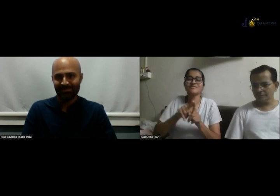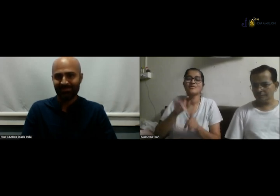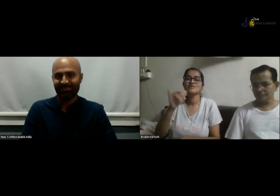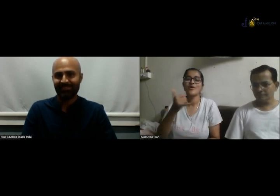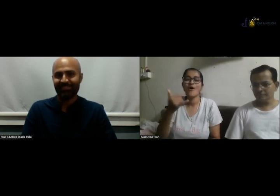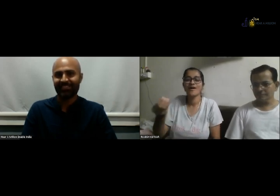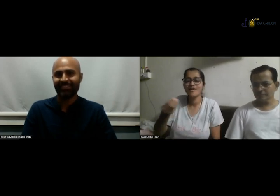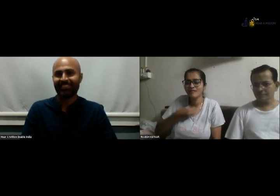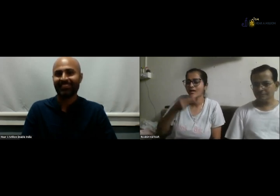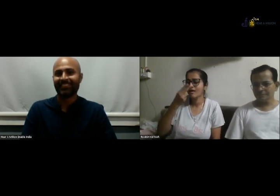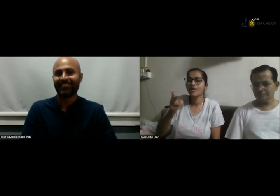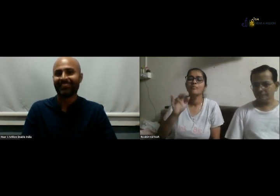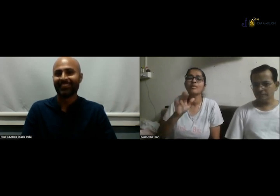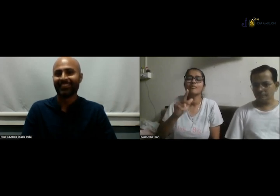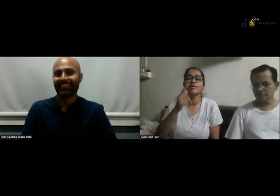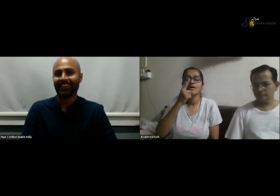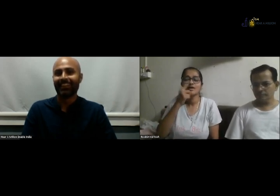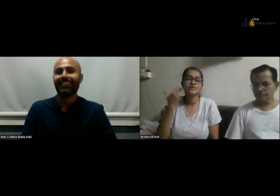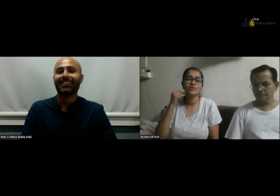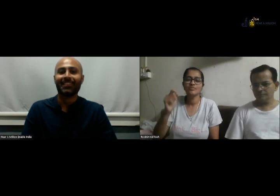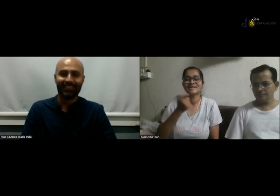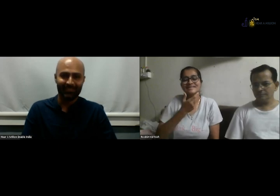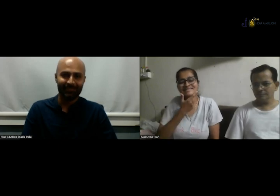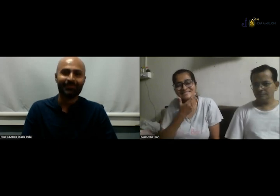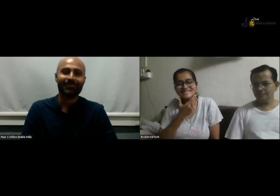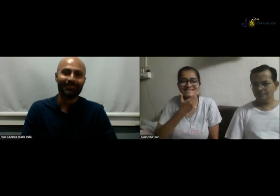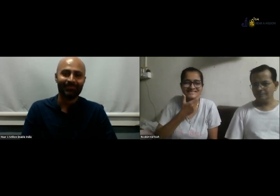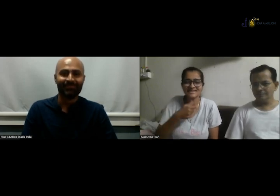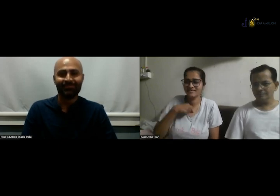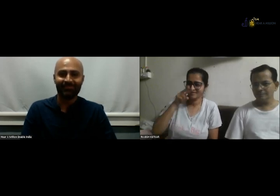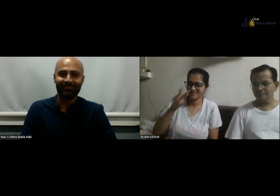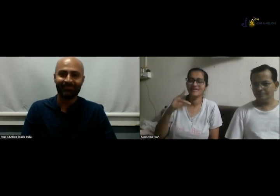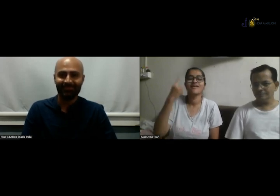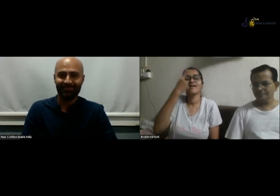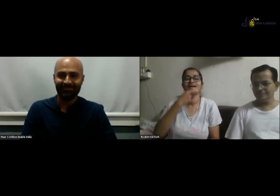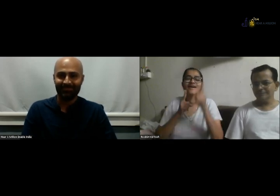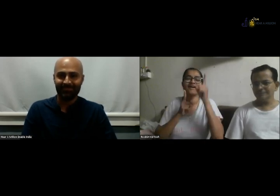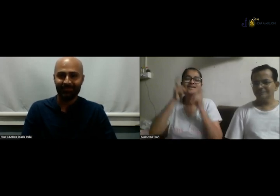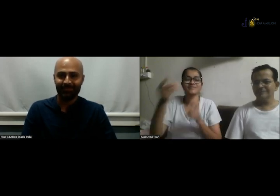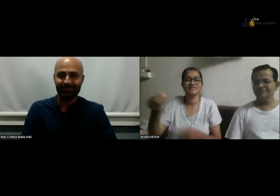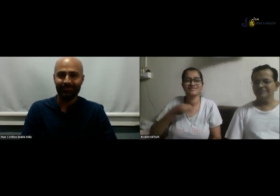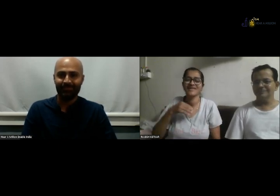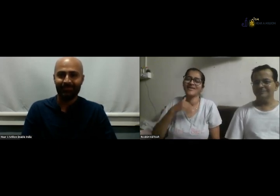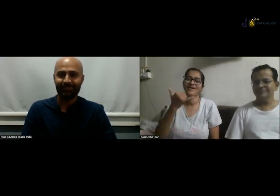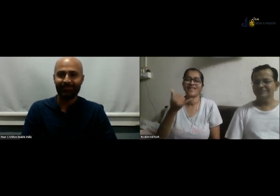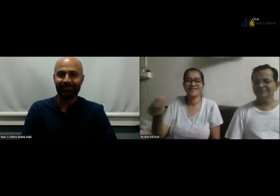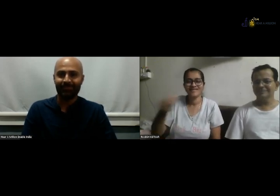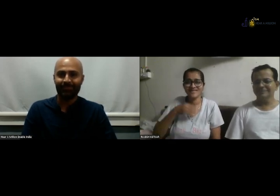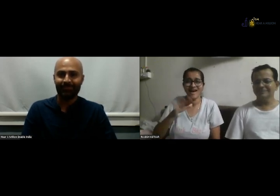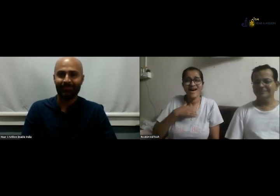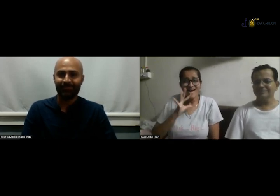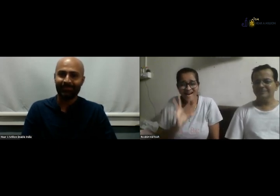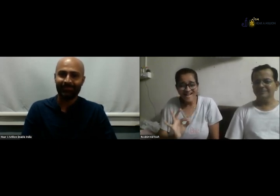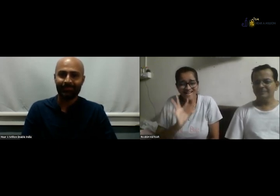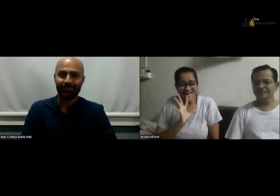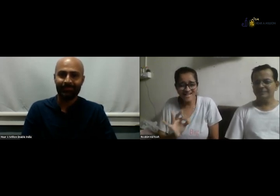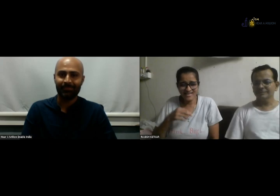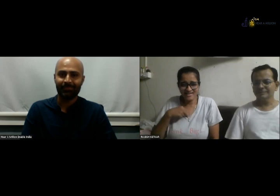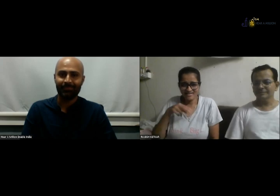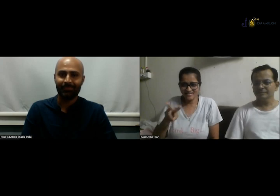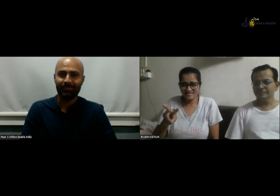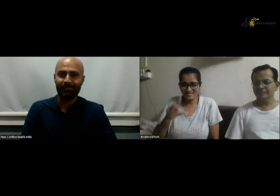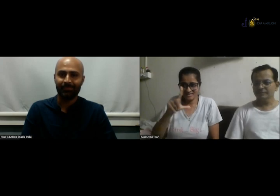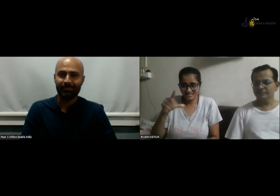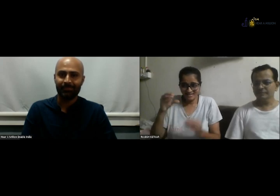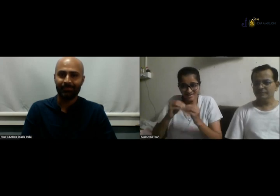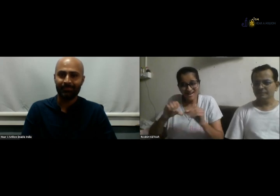Then when Yashdeep told me that she is doing LLB, and I was like, it's not possible. So when I see that, Sudamni,